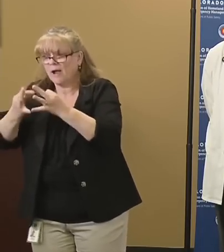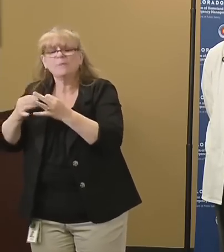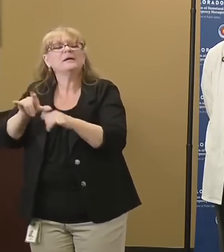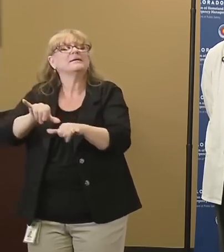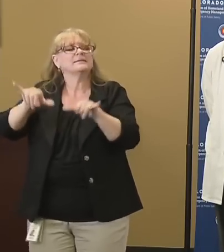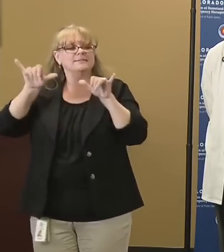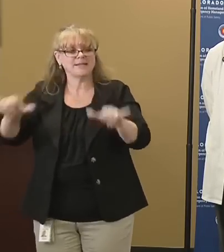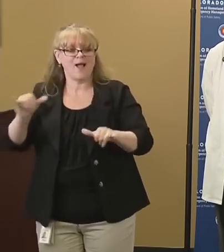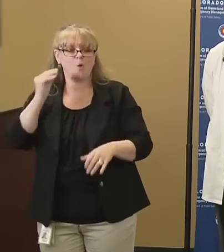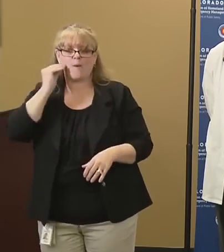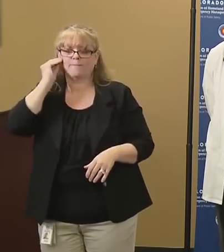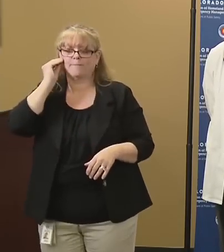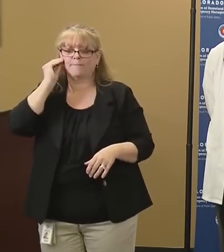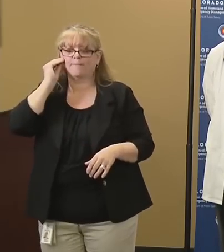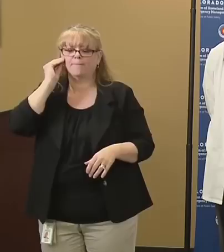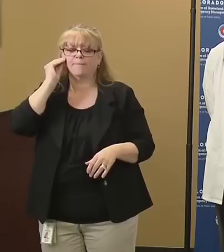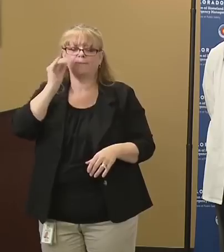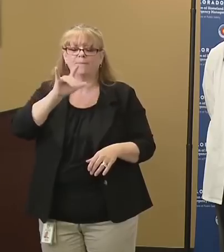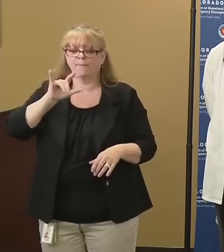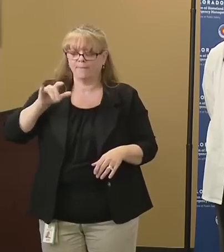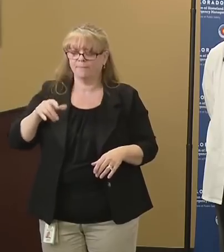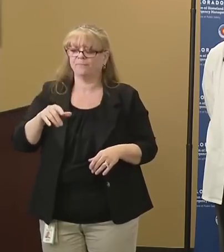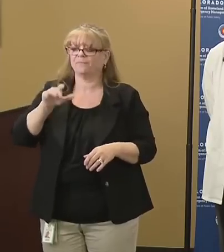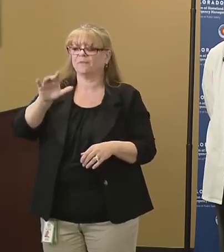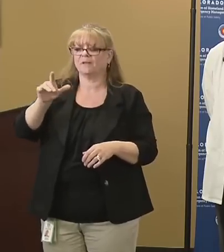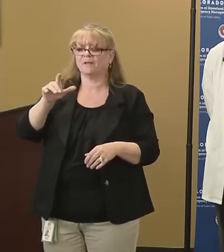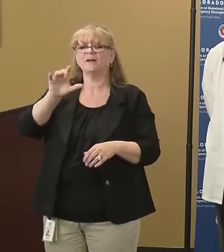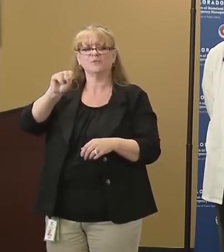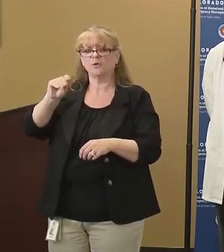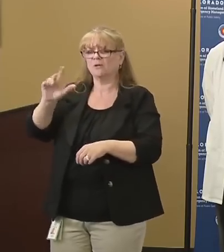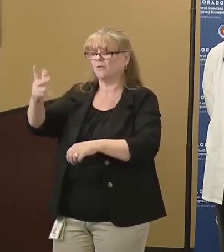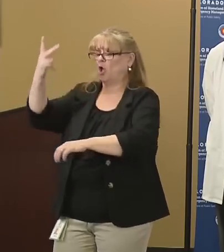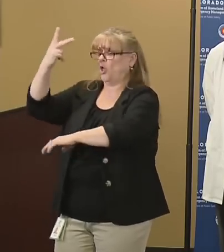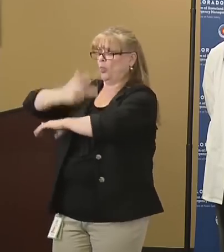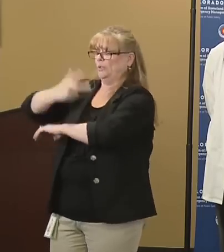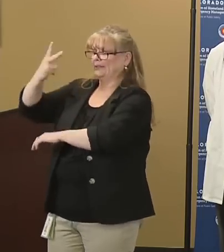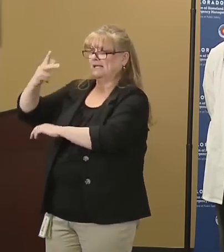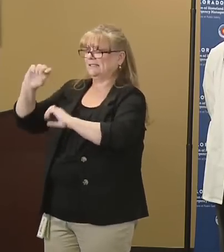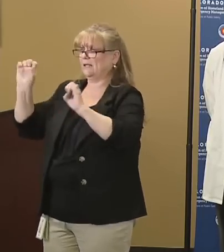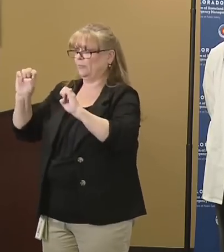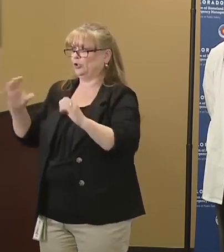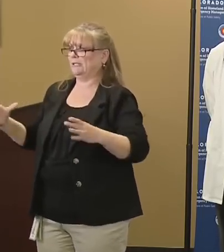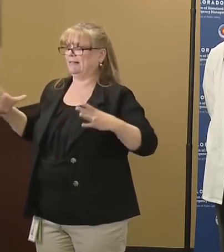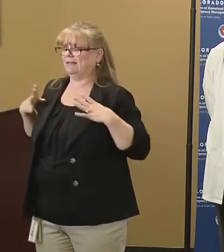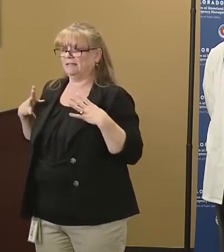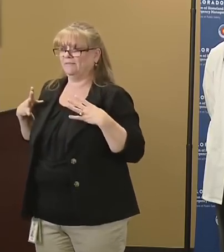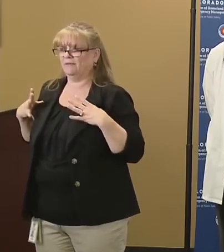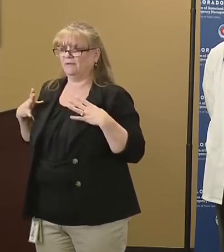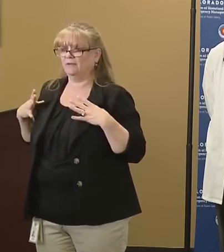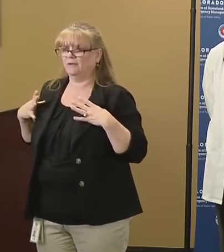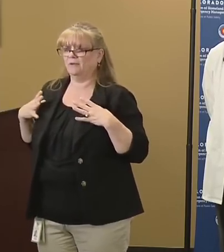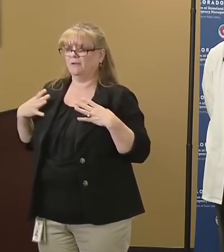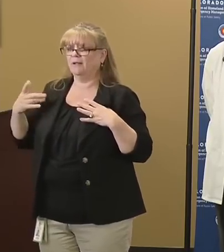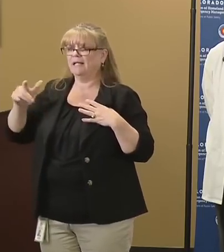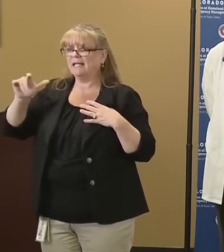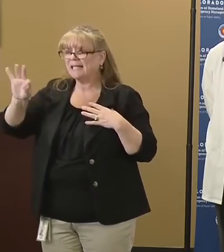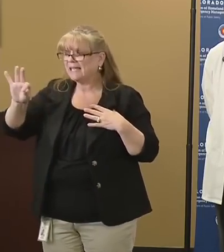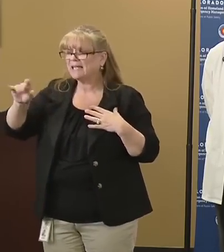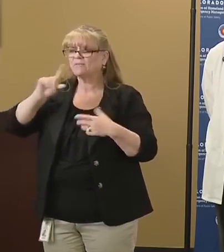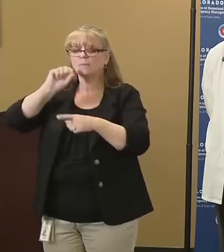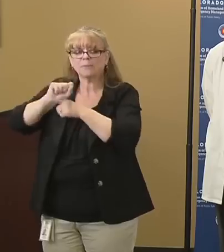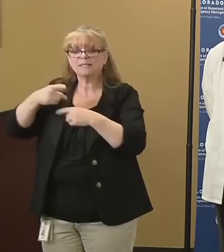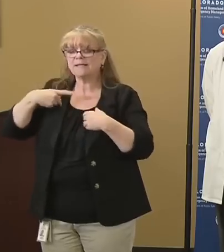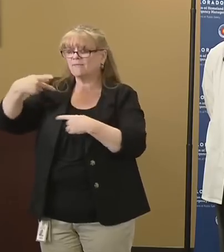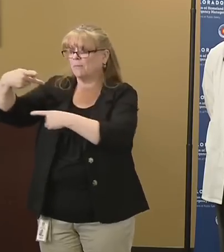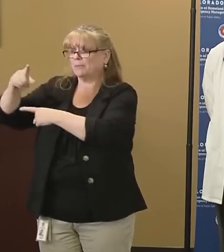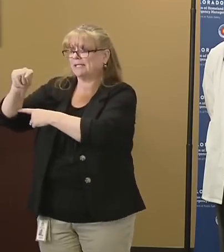important. We have the 3 or 4 days of emergency leave. You may have other leave through your job. You probably do. Use that sick leave, use that discretionary leave